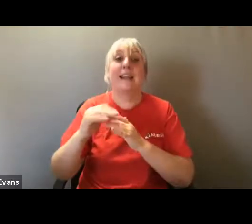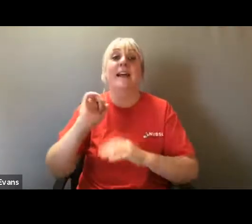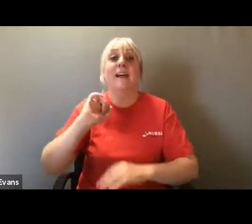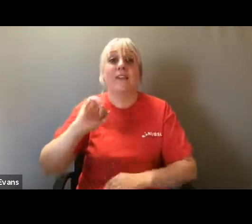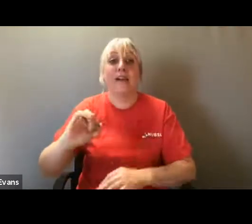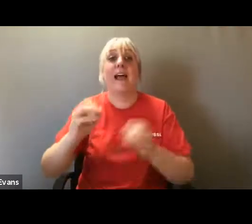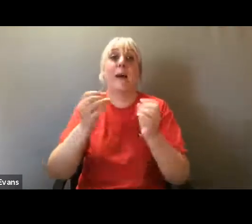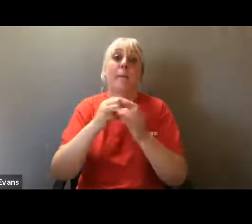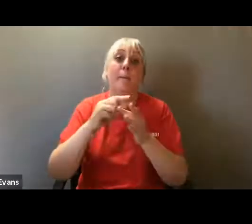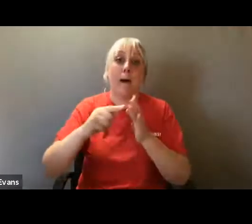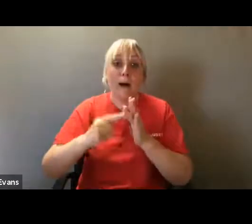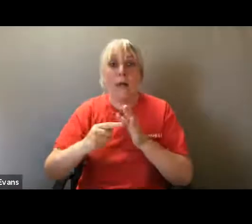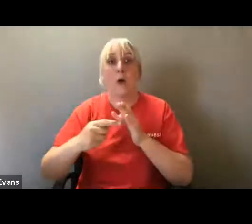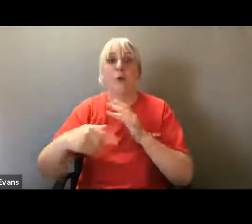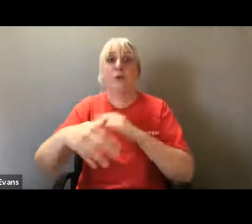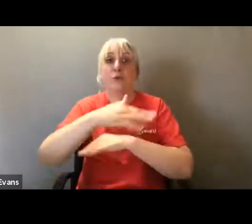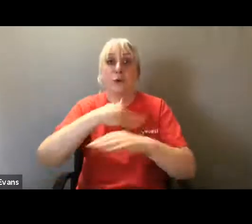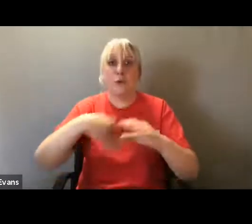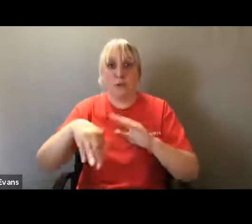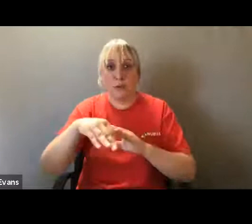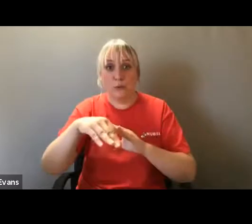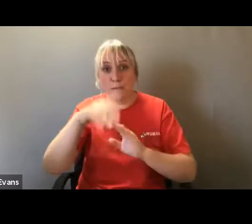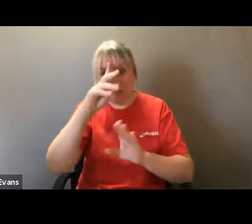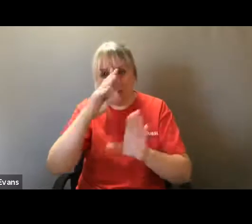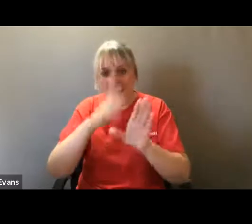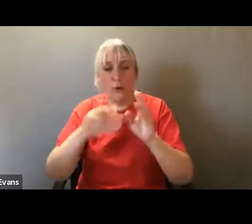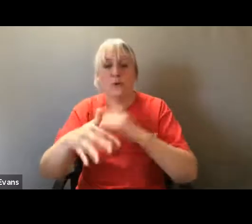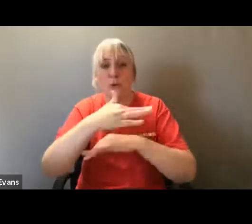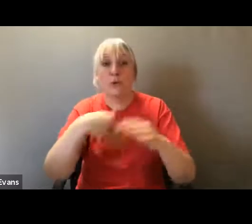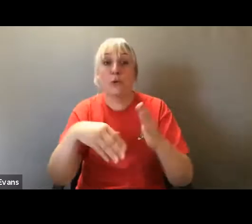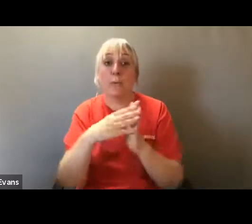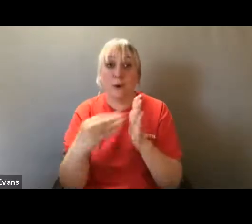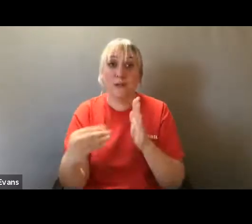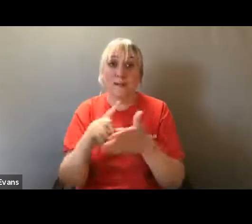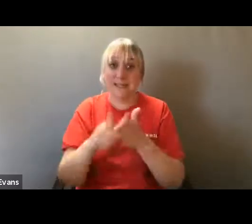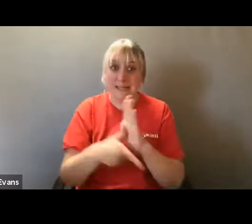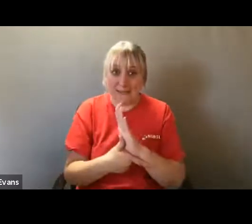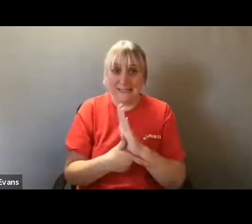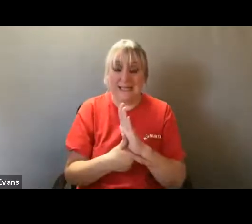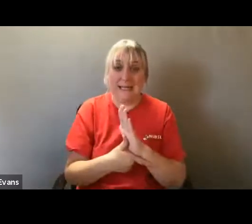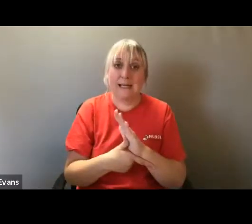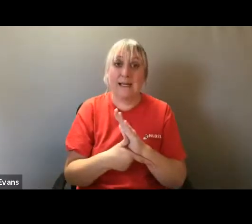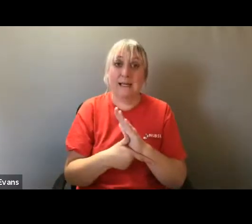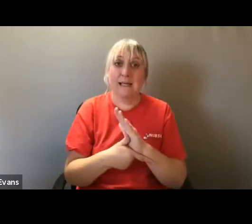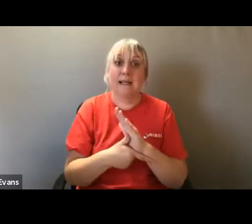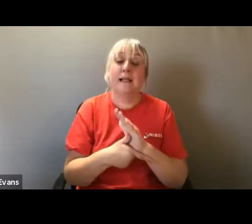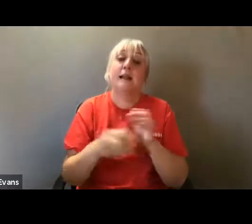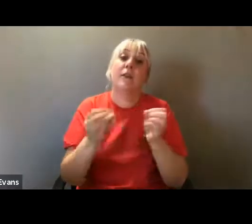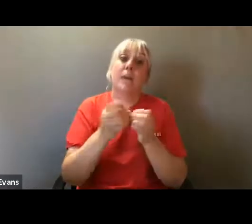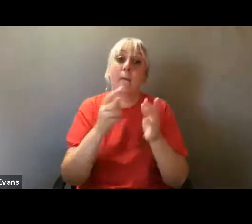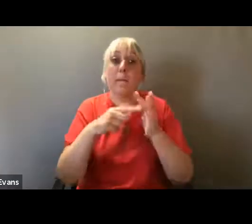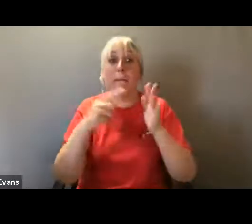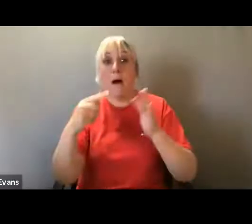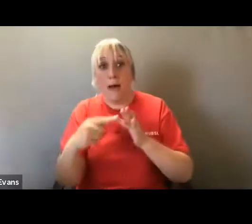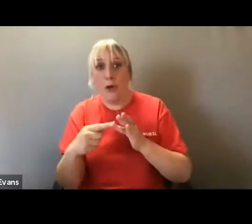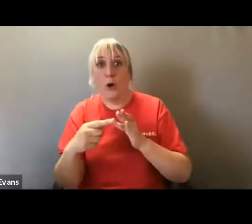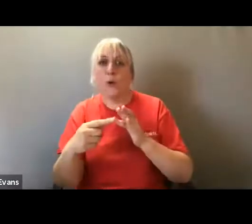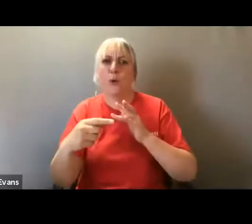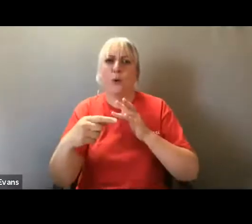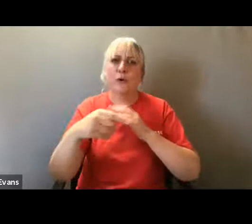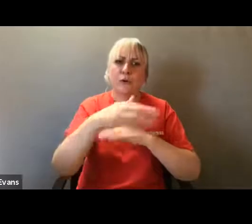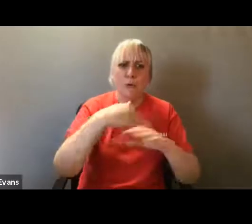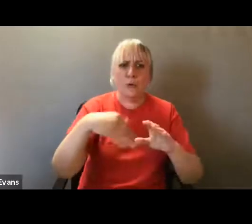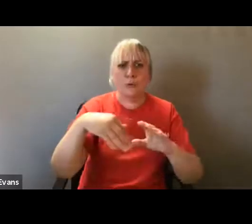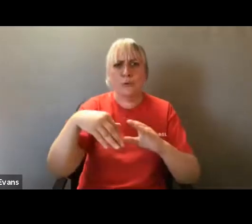biopsychosocial model of disability. This biopsychosocial model is the way of looking